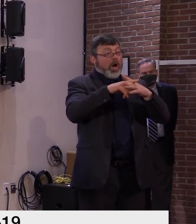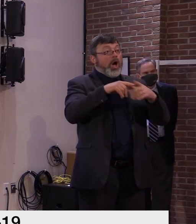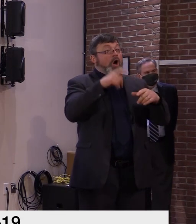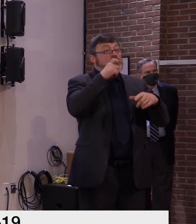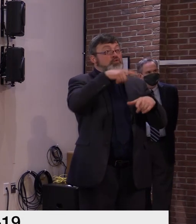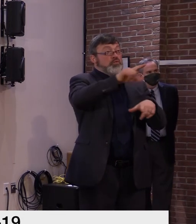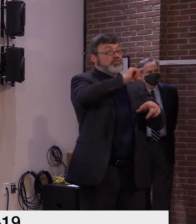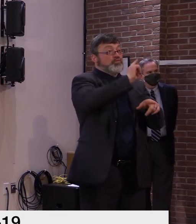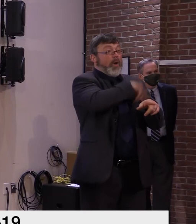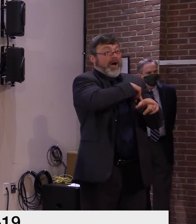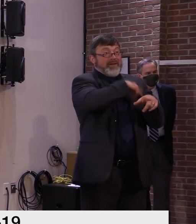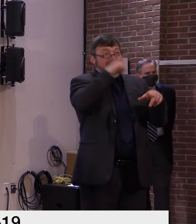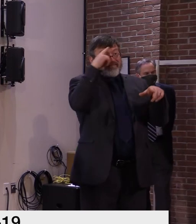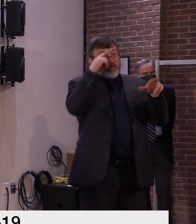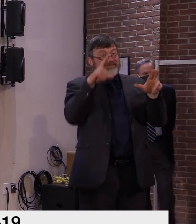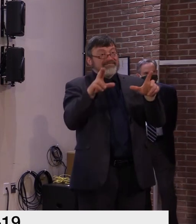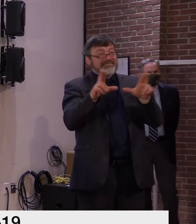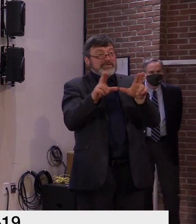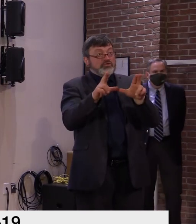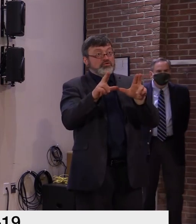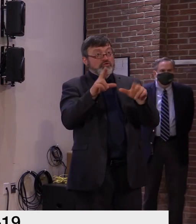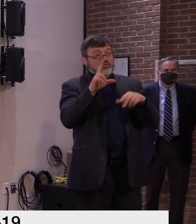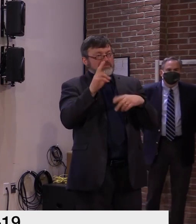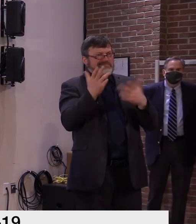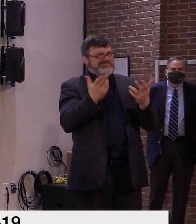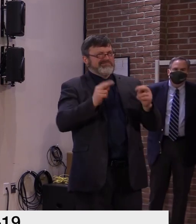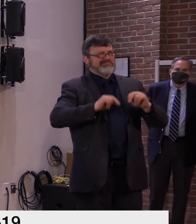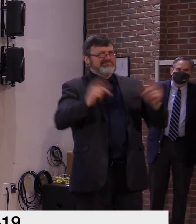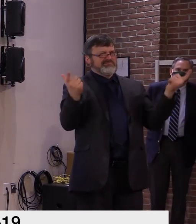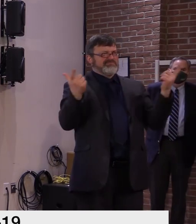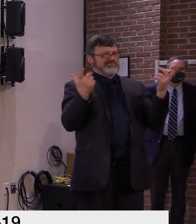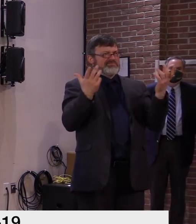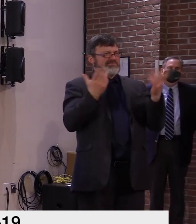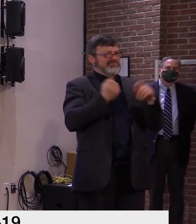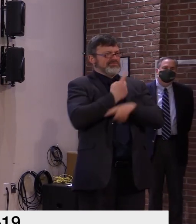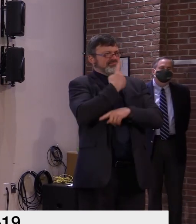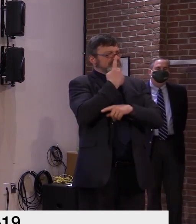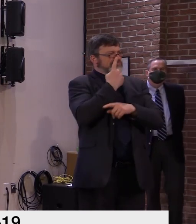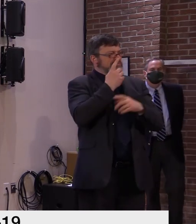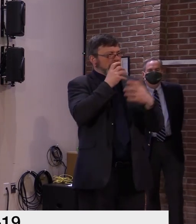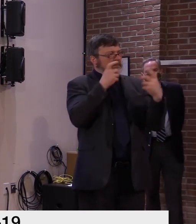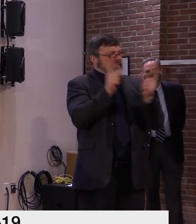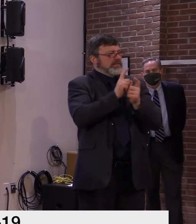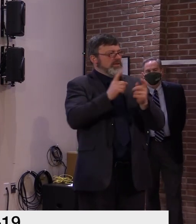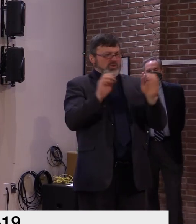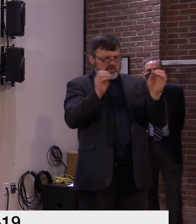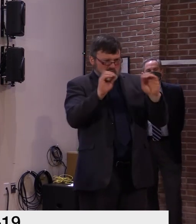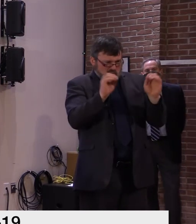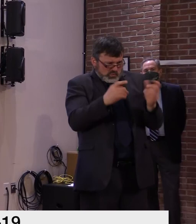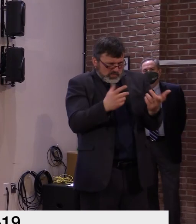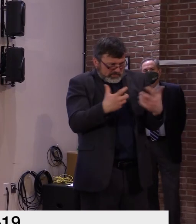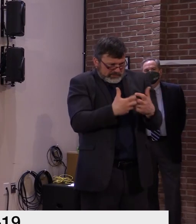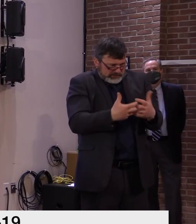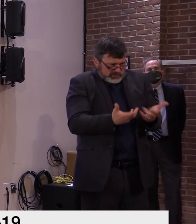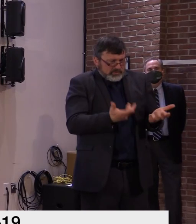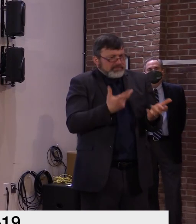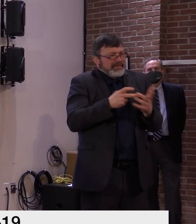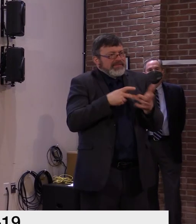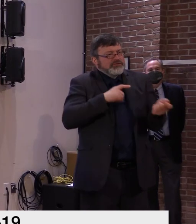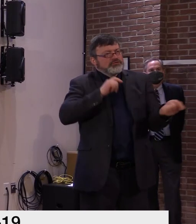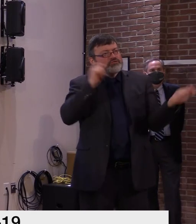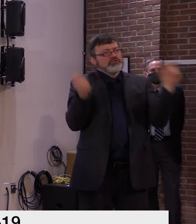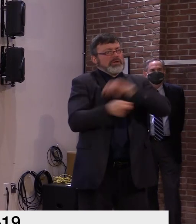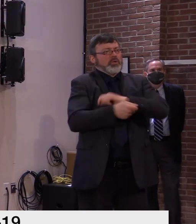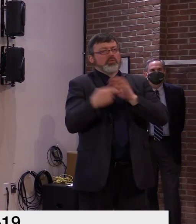of who qualifies for the program. Right now, it is, you know, during the pandemic,